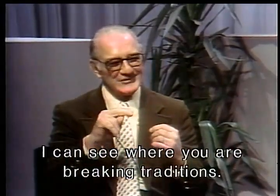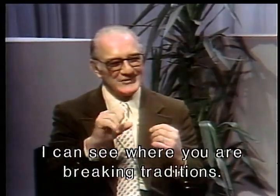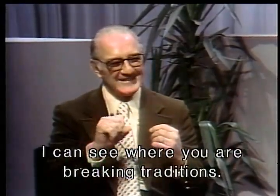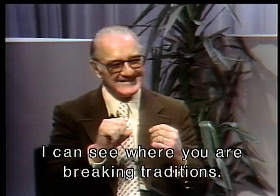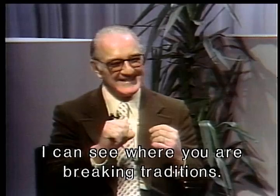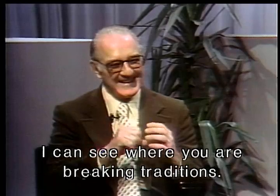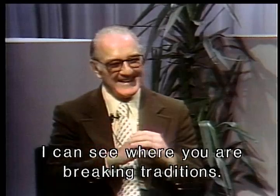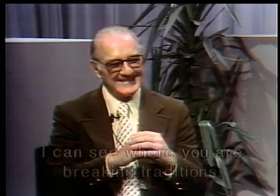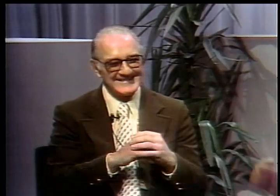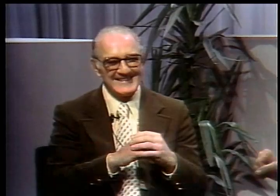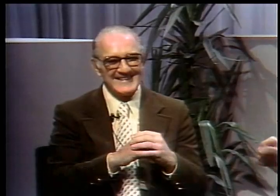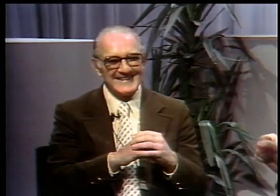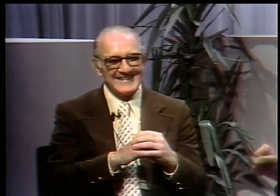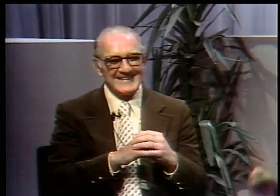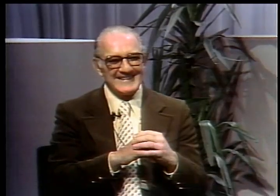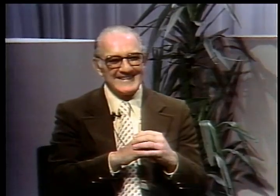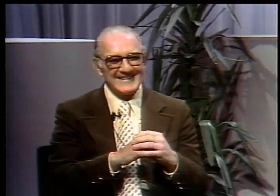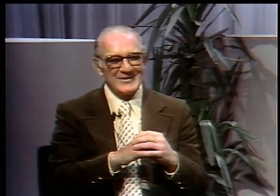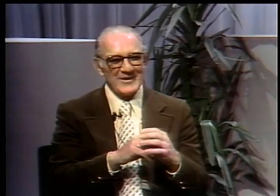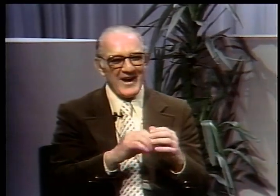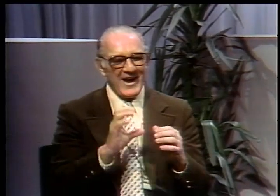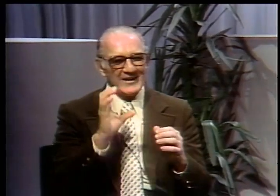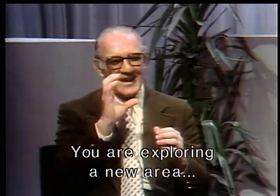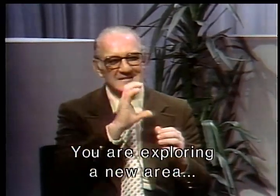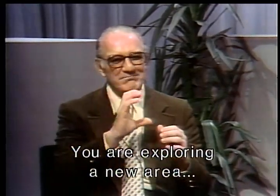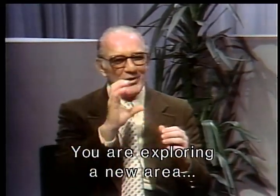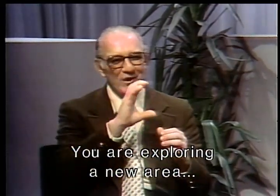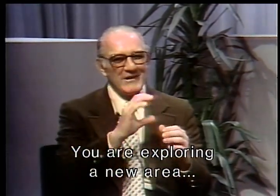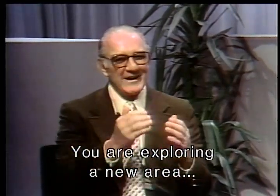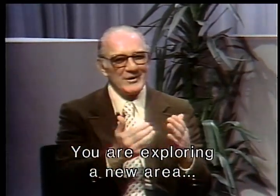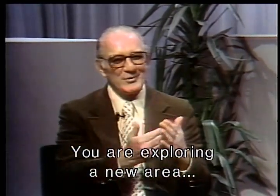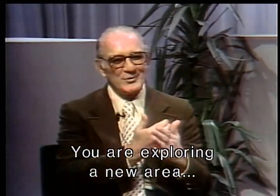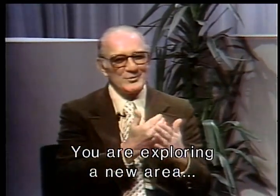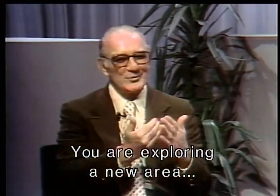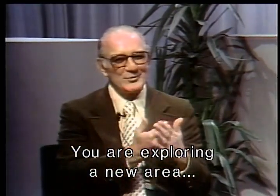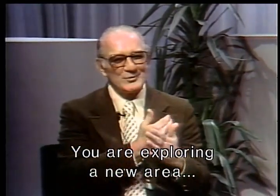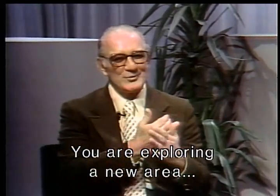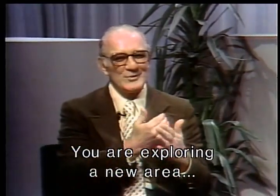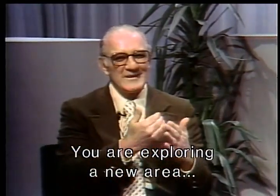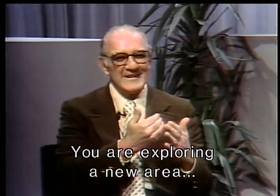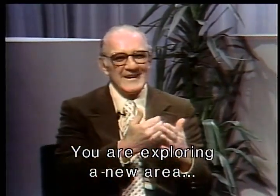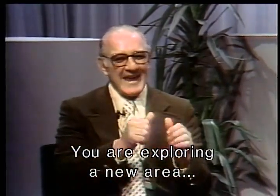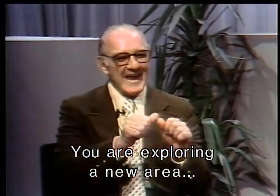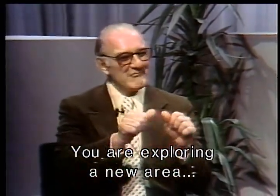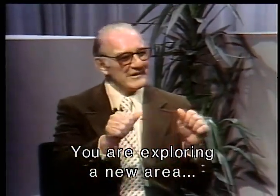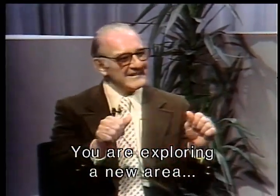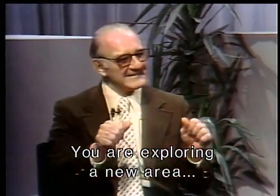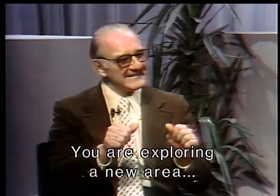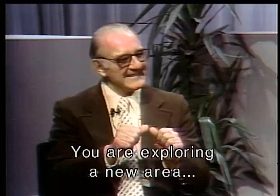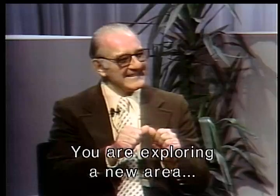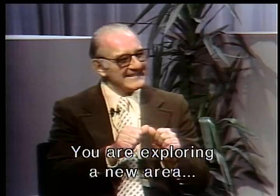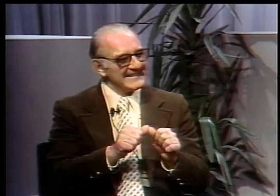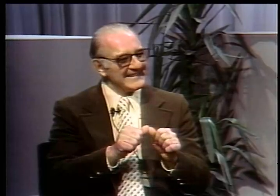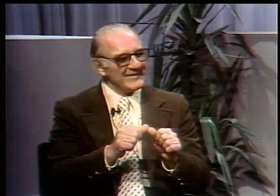traditions. Yes, you are exploring a new areas